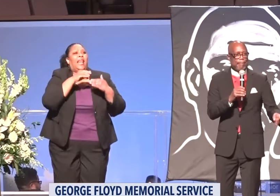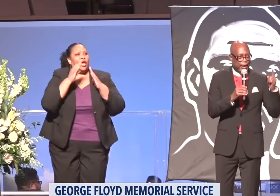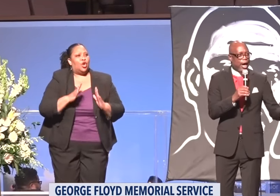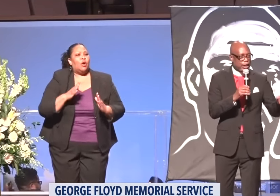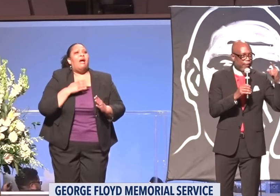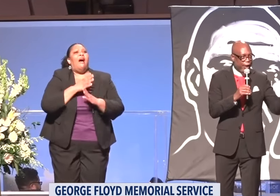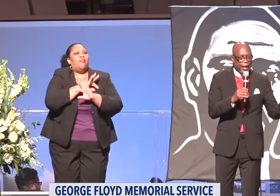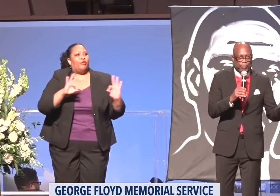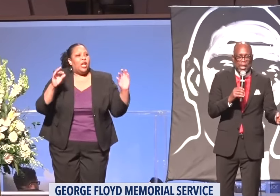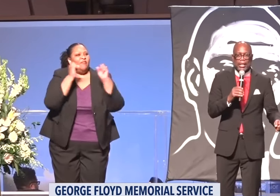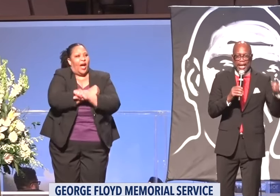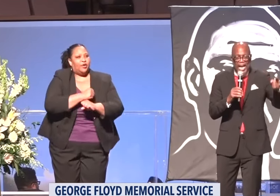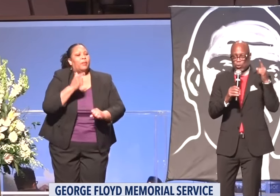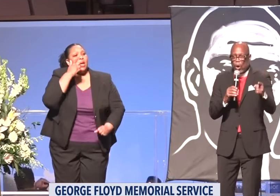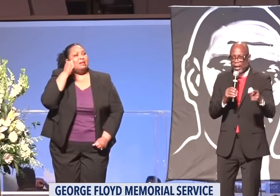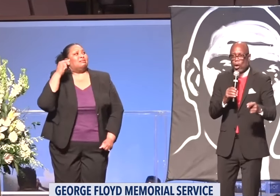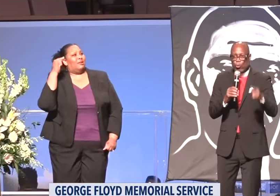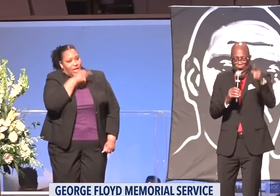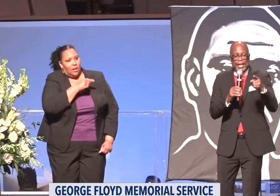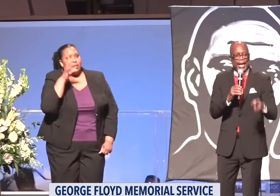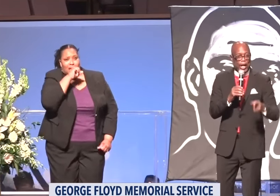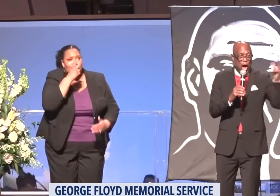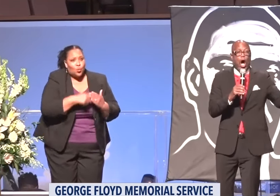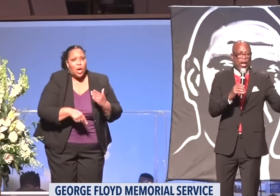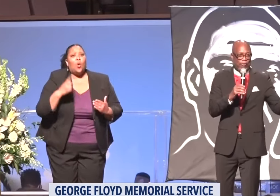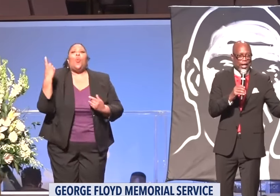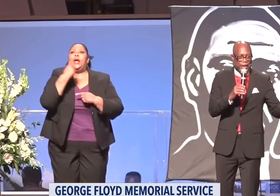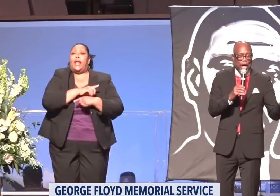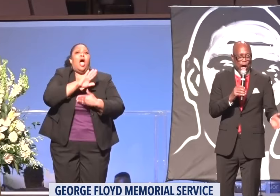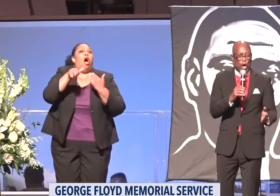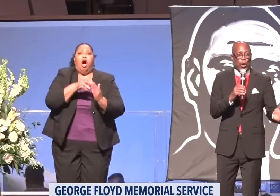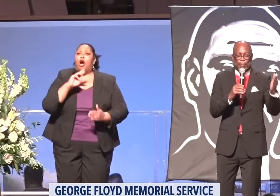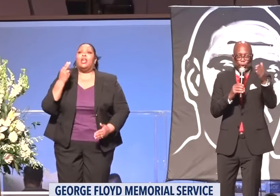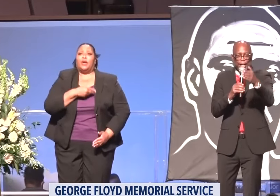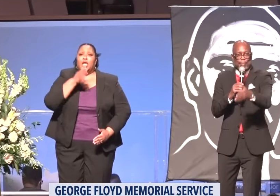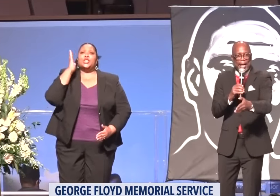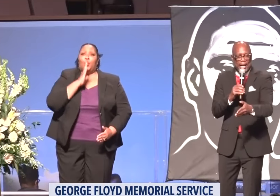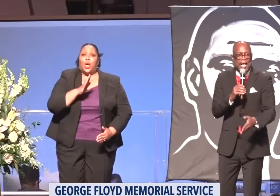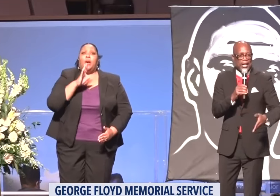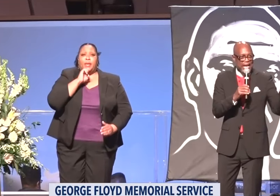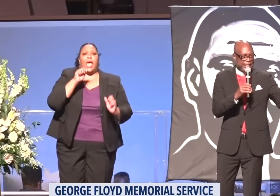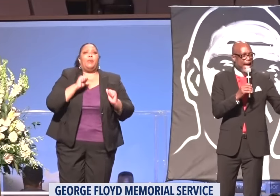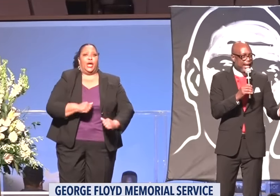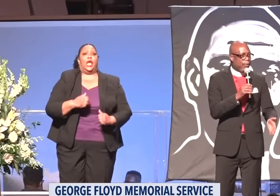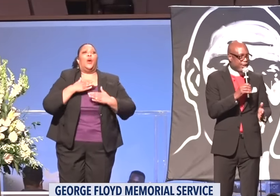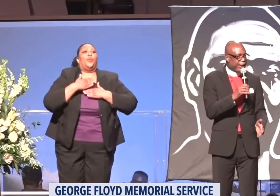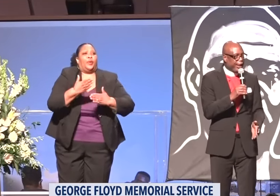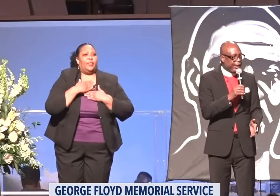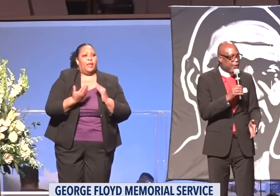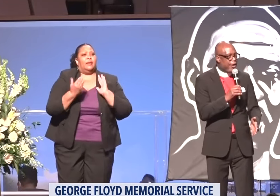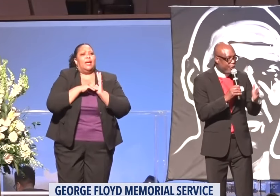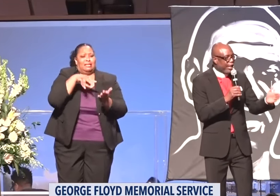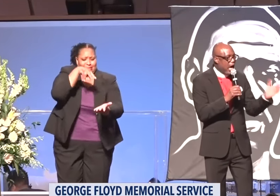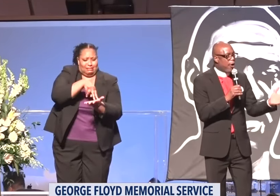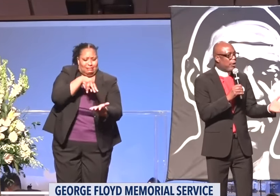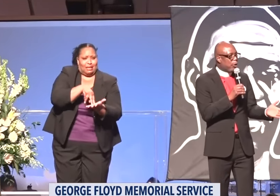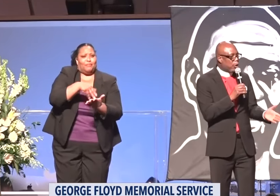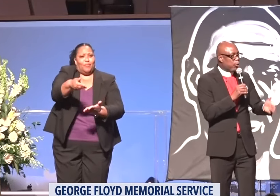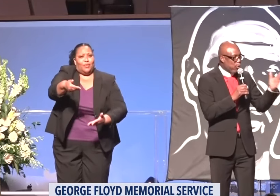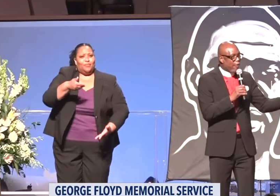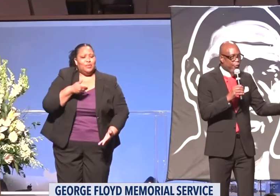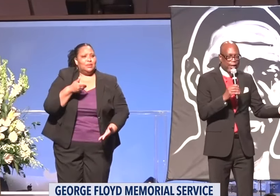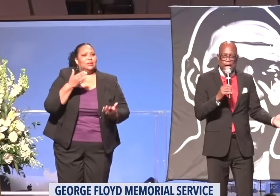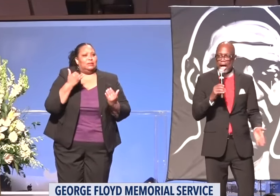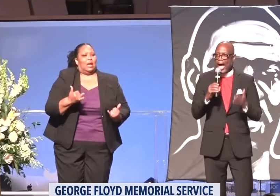fighter. And because of him, guess what? One day all of us are going to breathe better. Let's stand and receive the